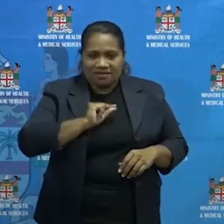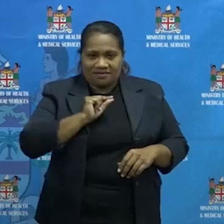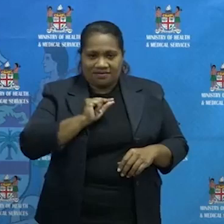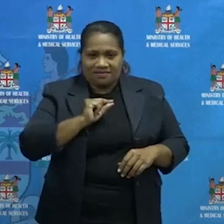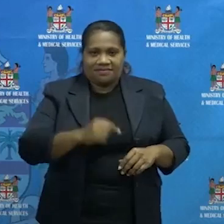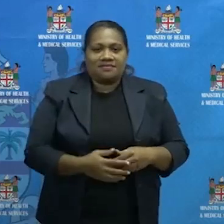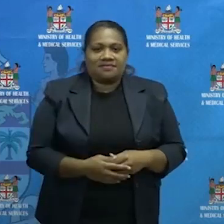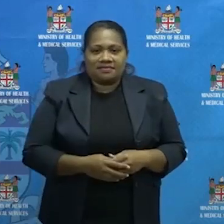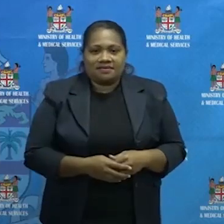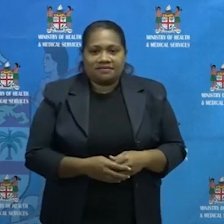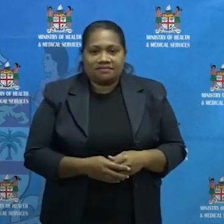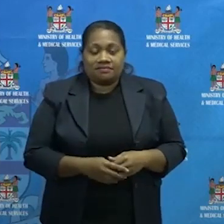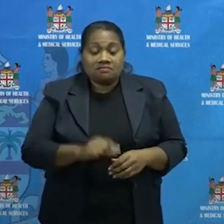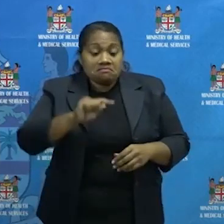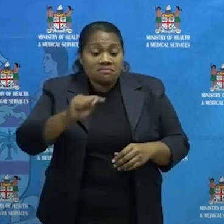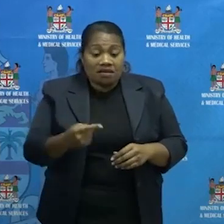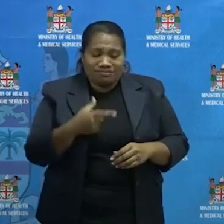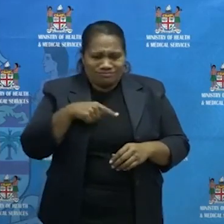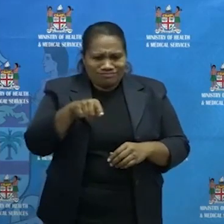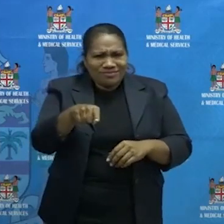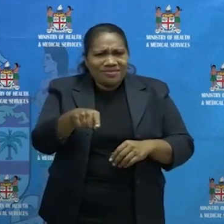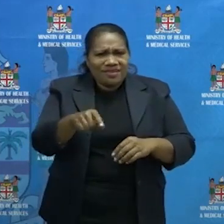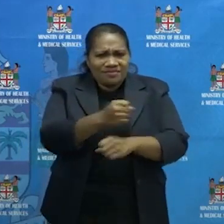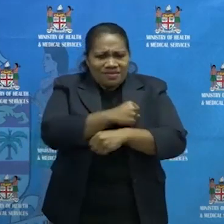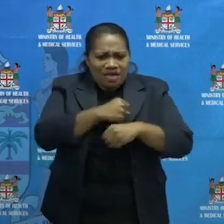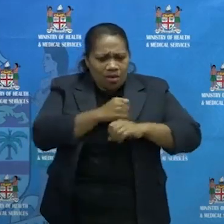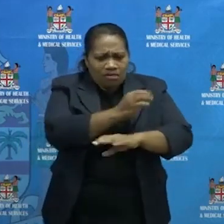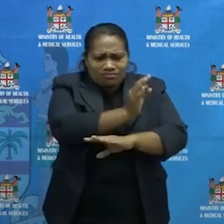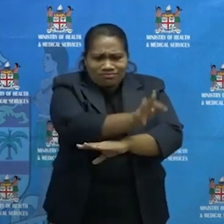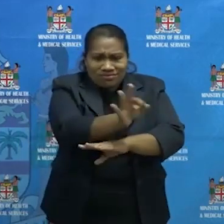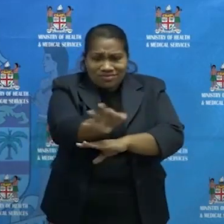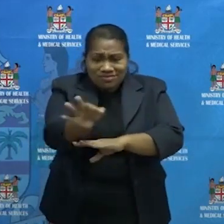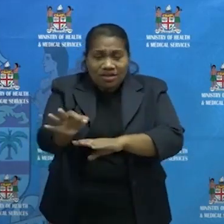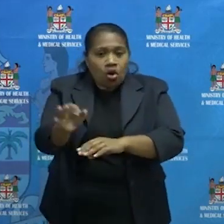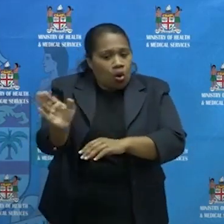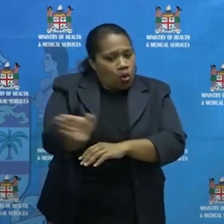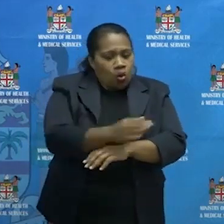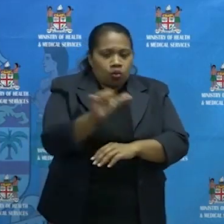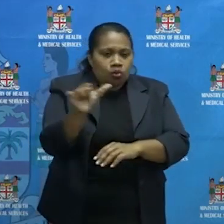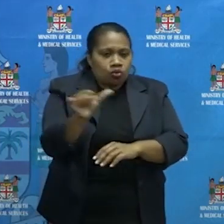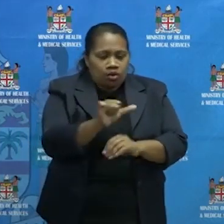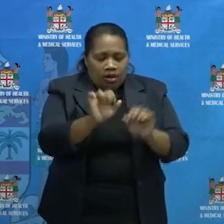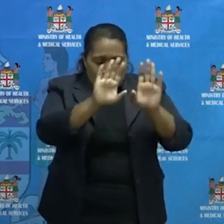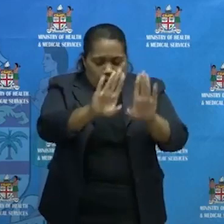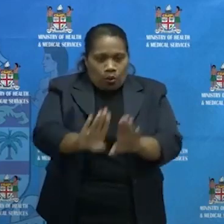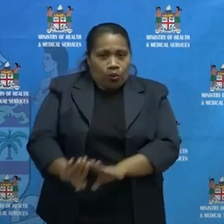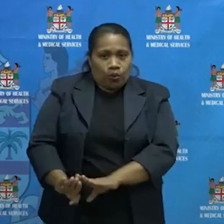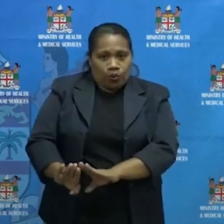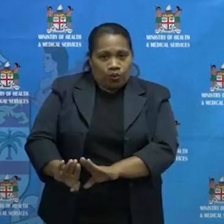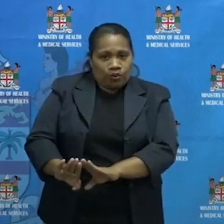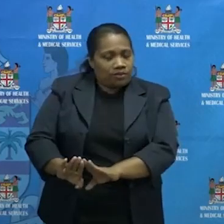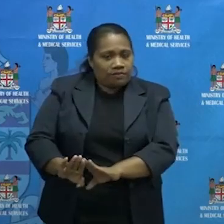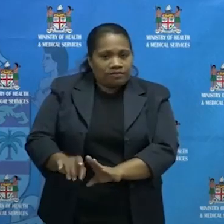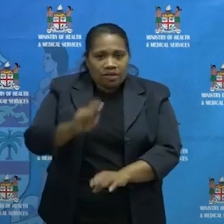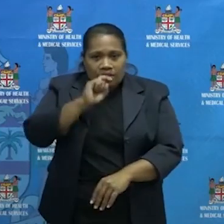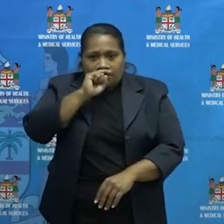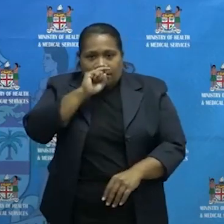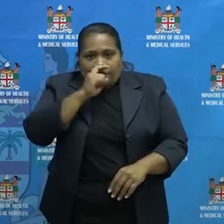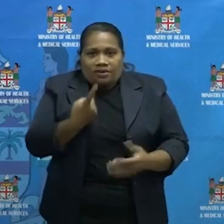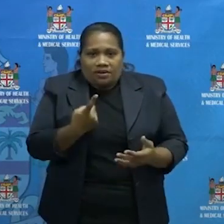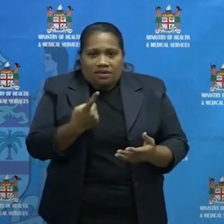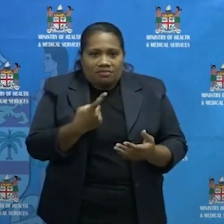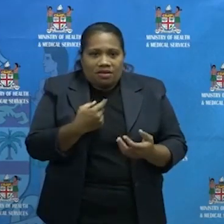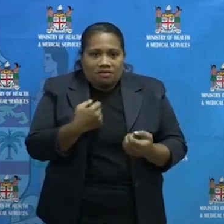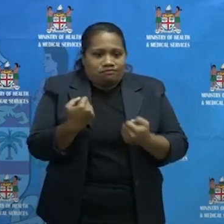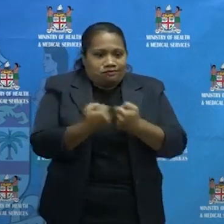throughout our maritime region all at once should be avoided at all costs. We cannot be fighting multiple battles